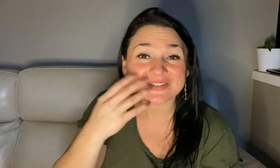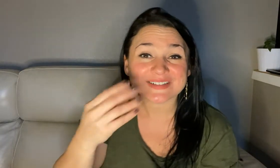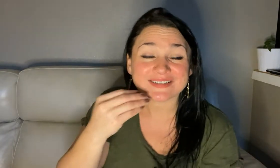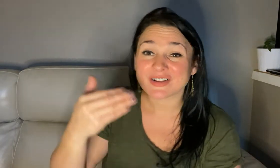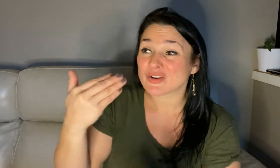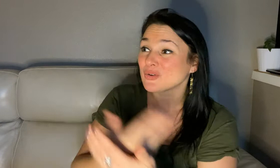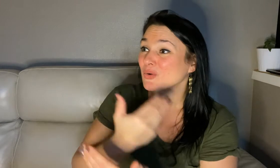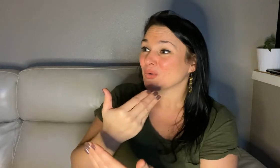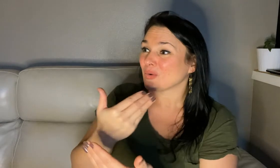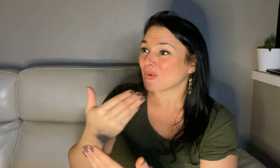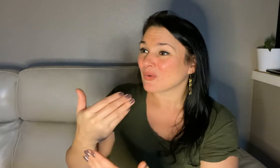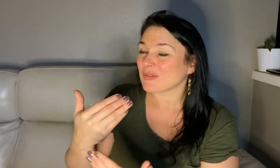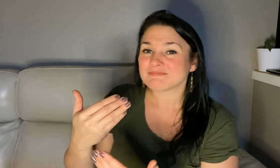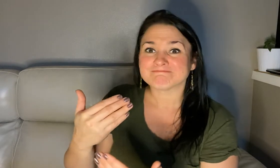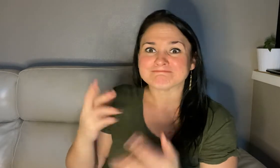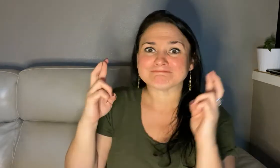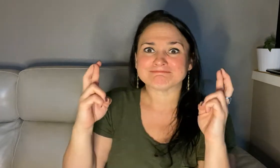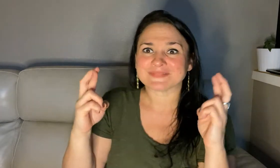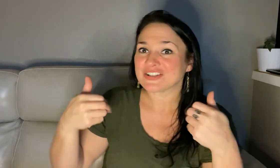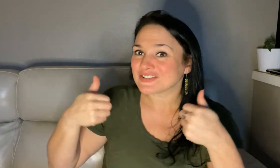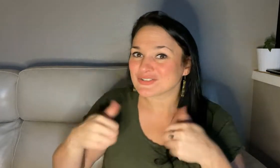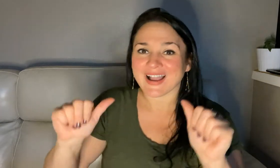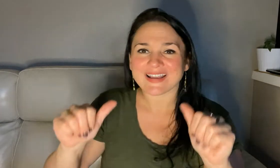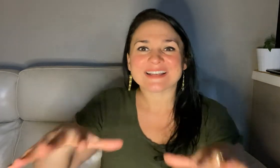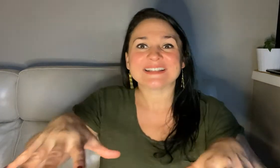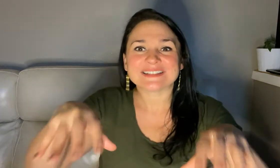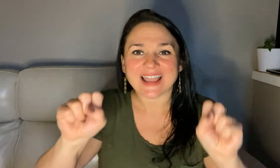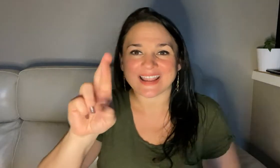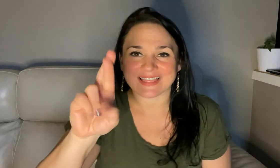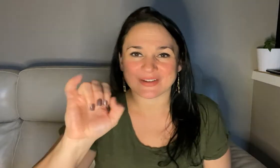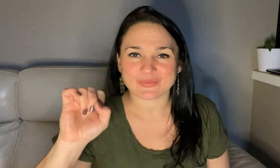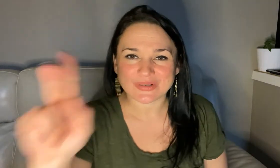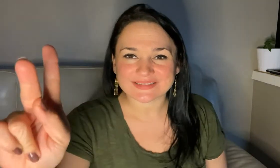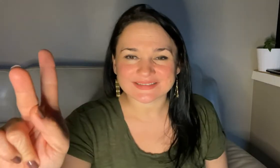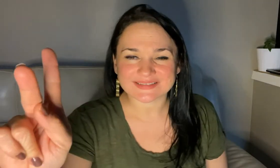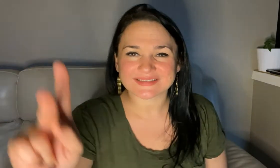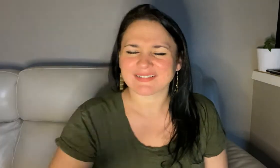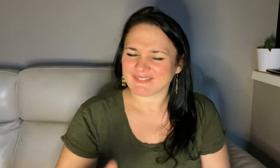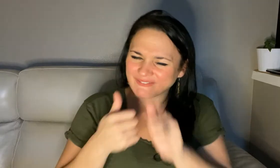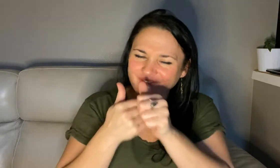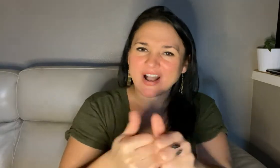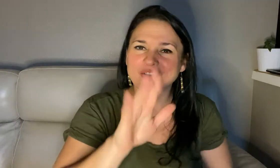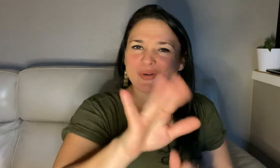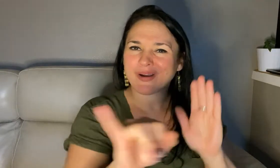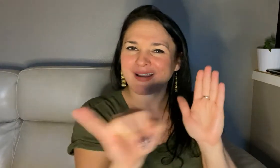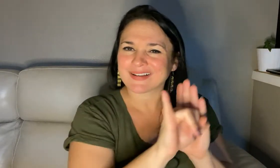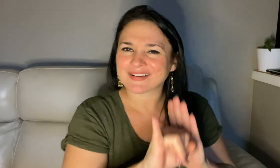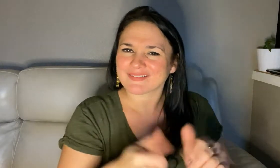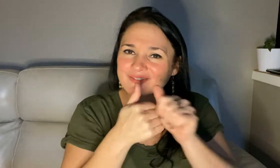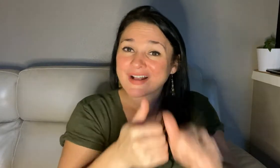open the new door for new experiences, for new chances. Take the risk. Follow